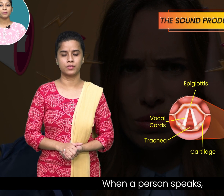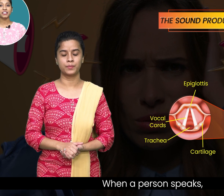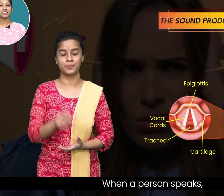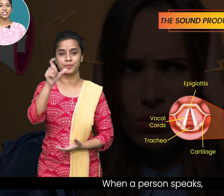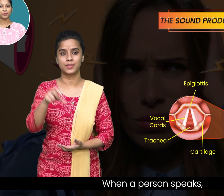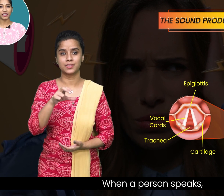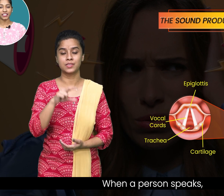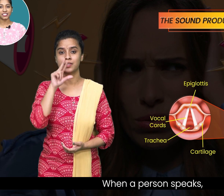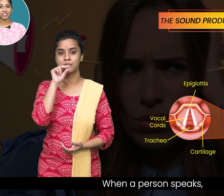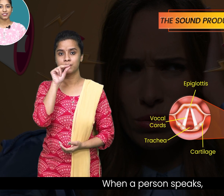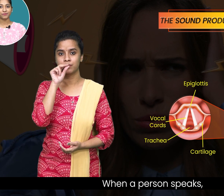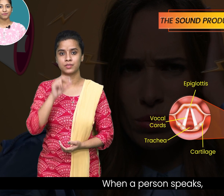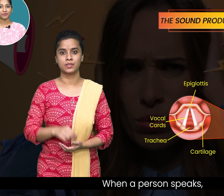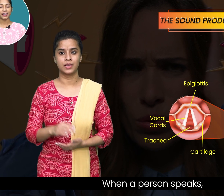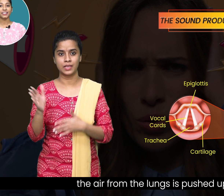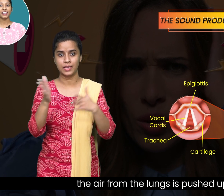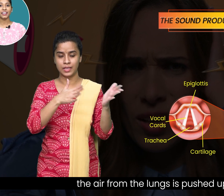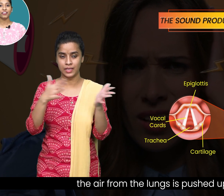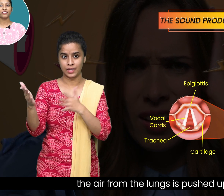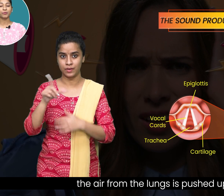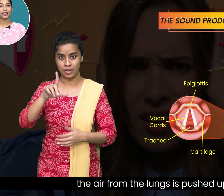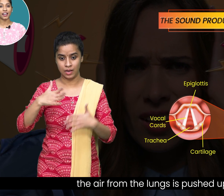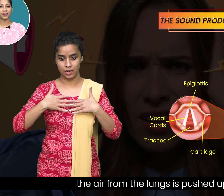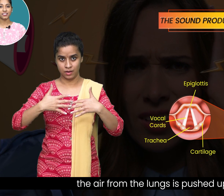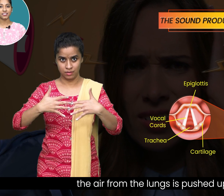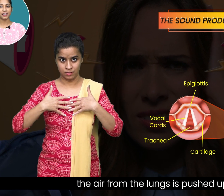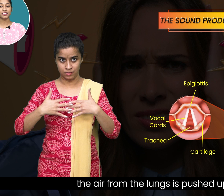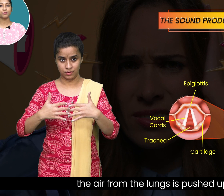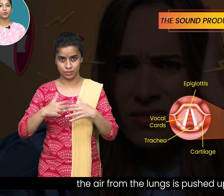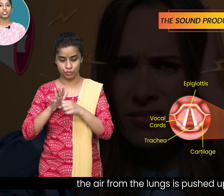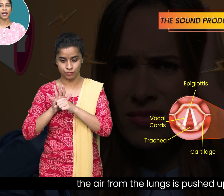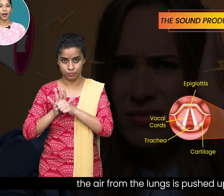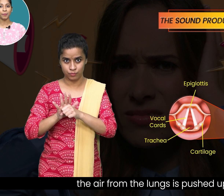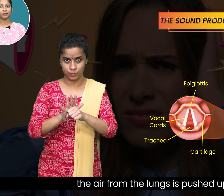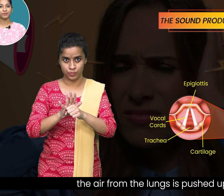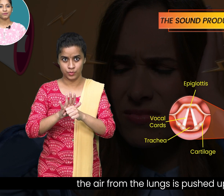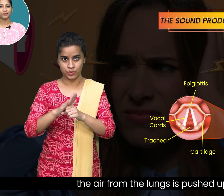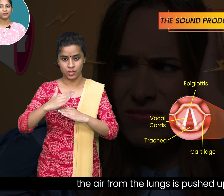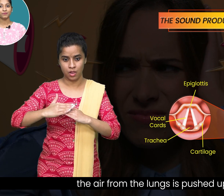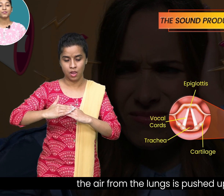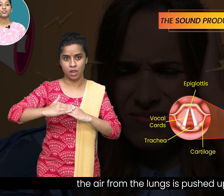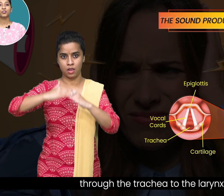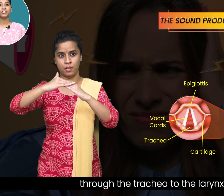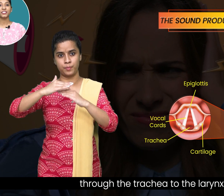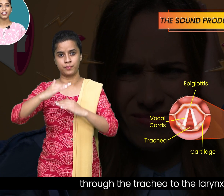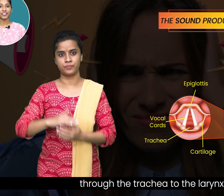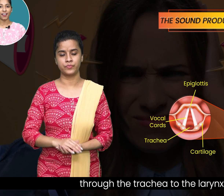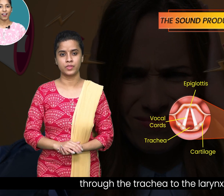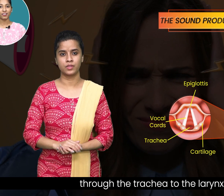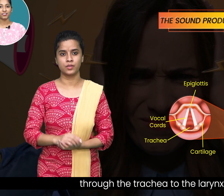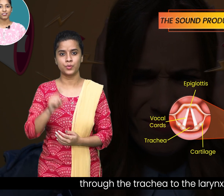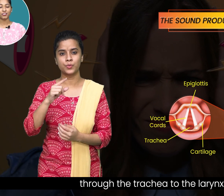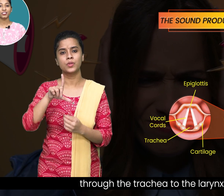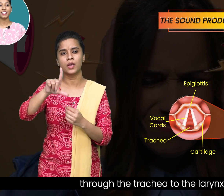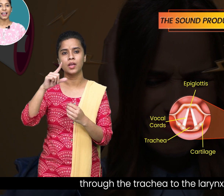When a person speaks, the air from the lungs is pushed up through the